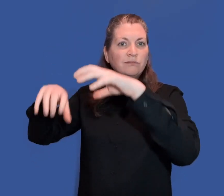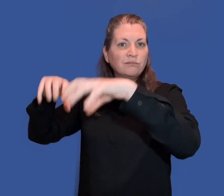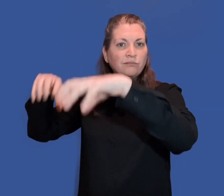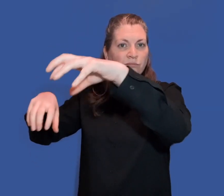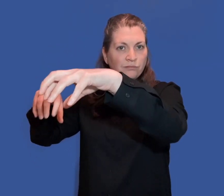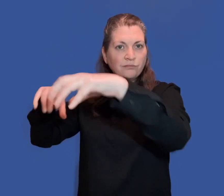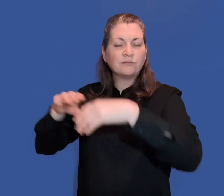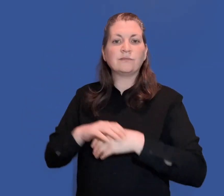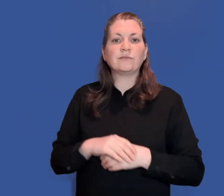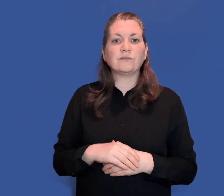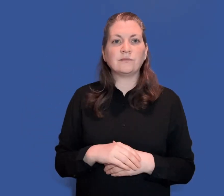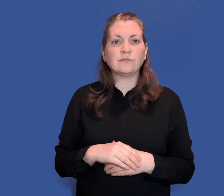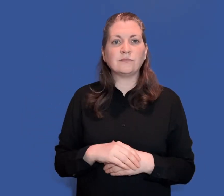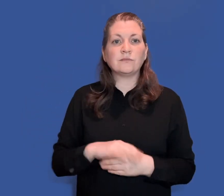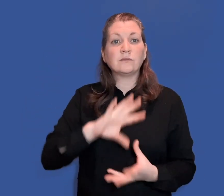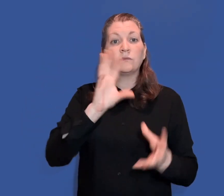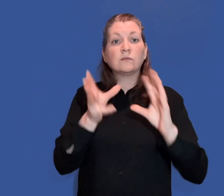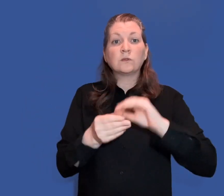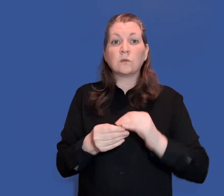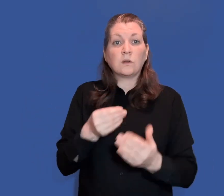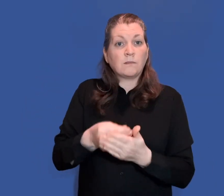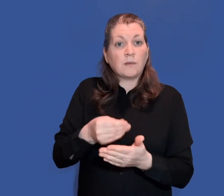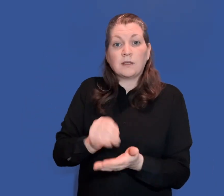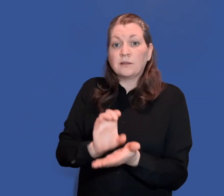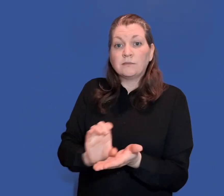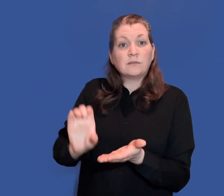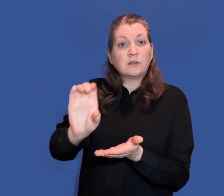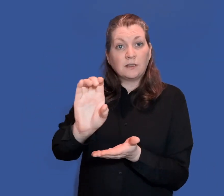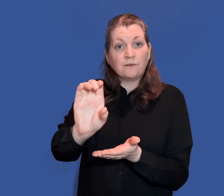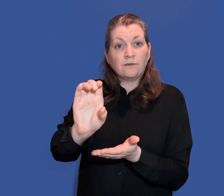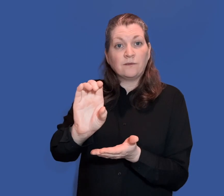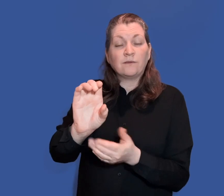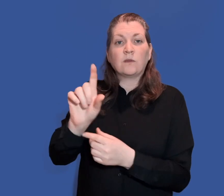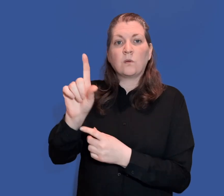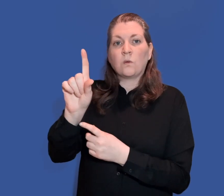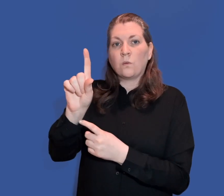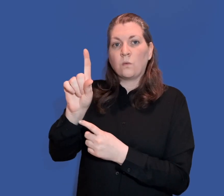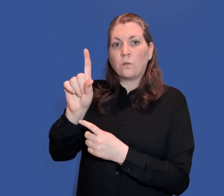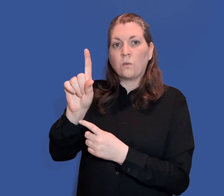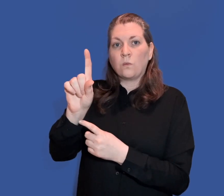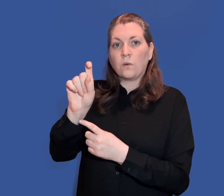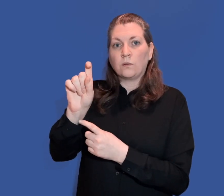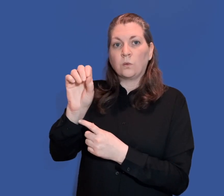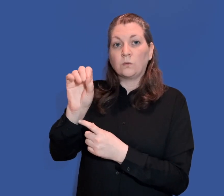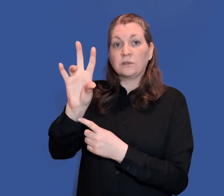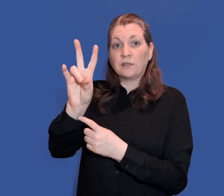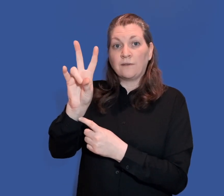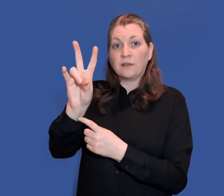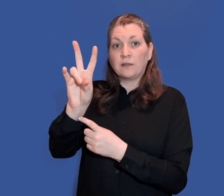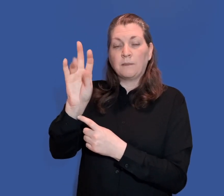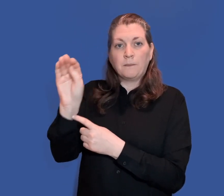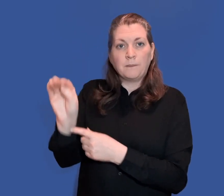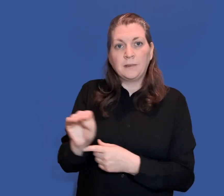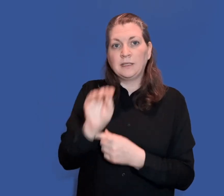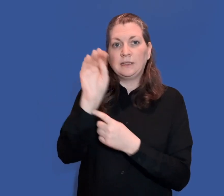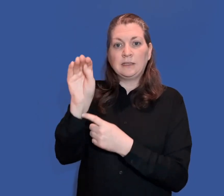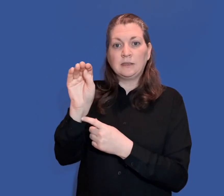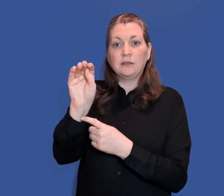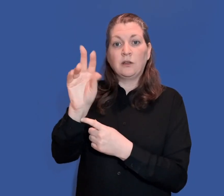is the higher education facilities, which is related to the campuses and buildings of such facilities. The proposed